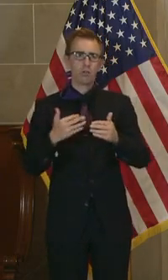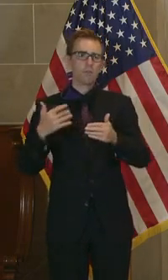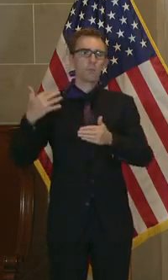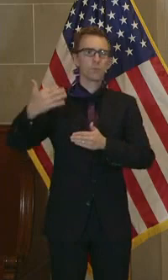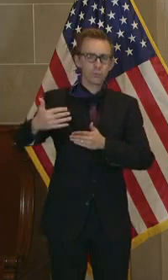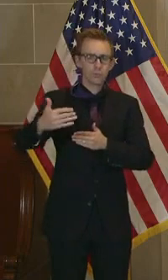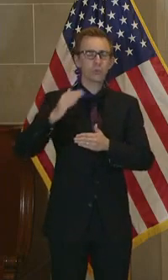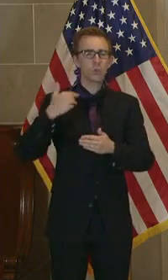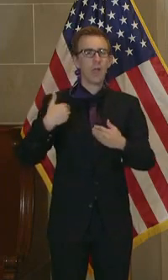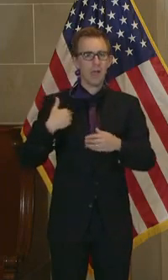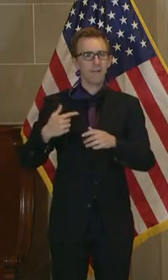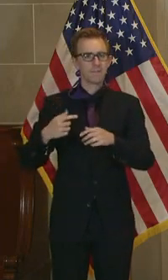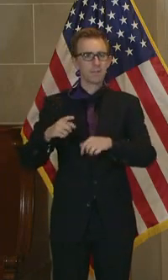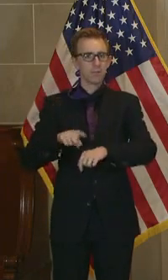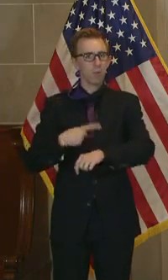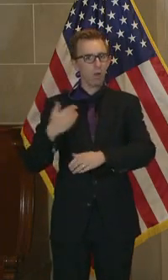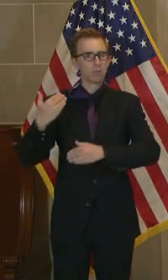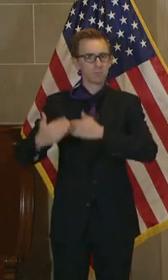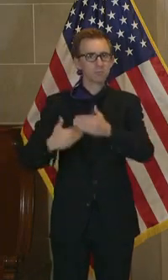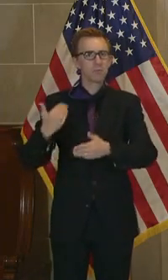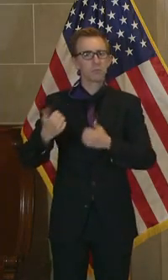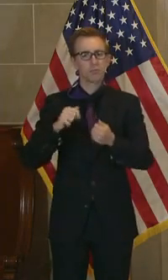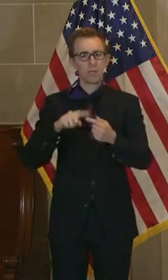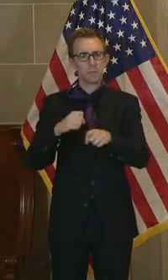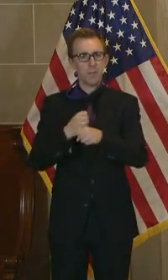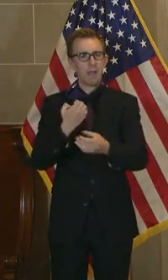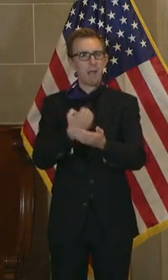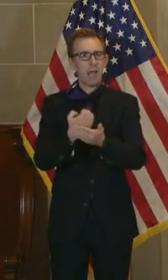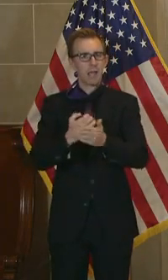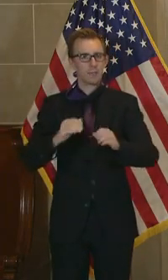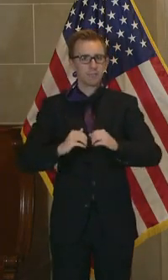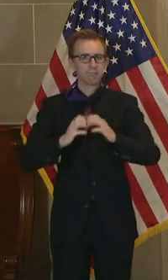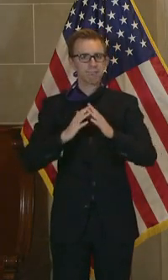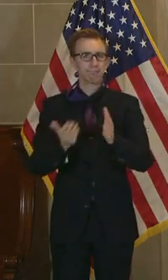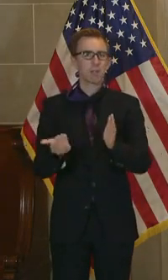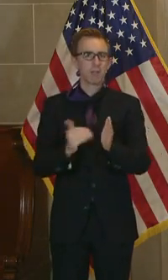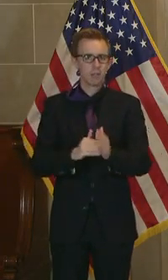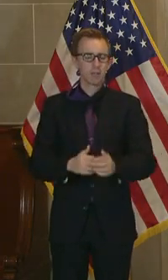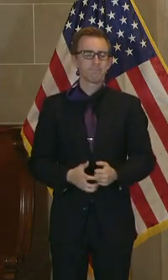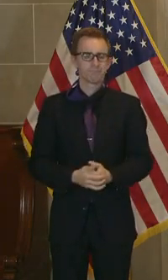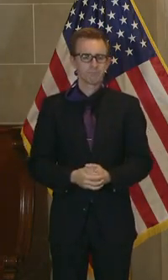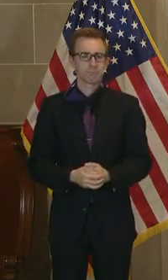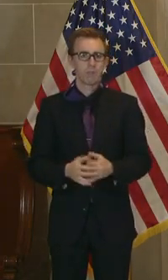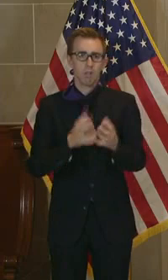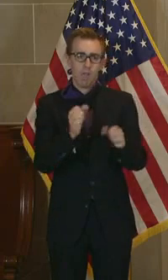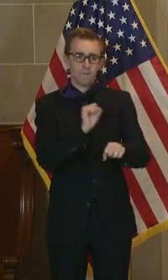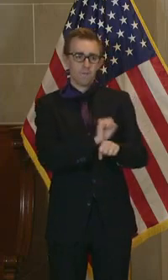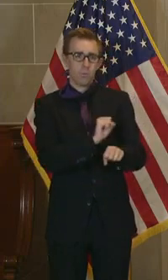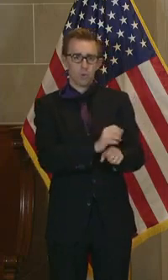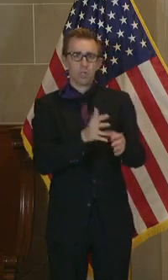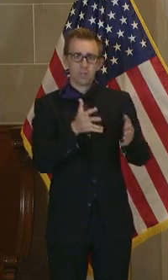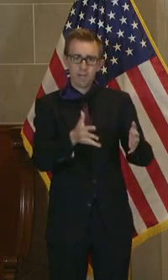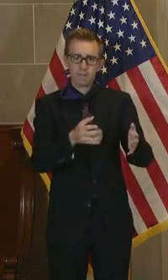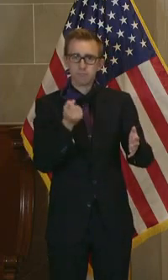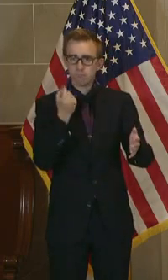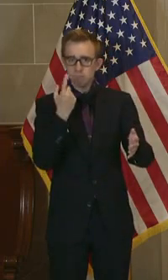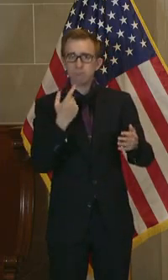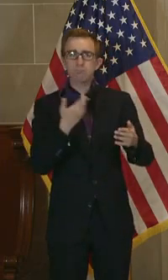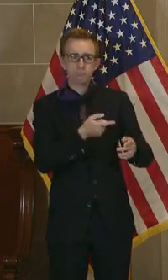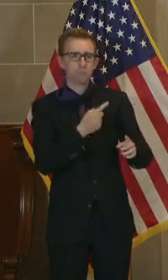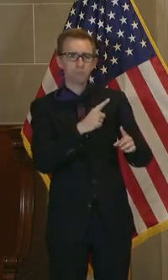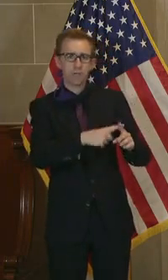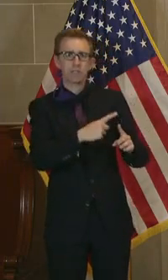people going back into work and getting the economy going again. While we still have a lot of work to do, this is a good sign